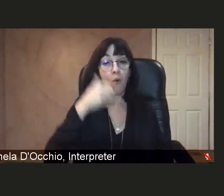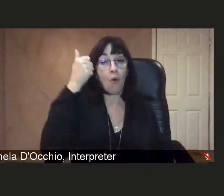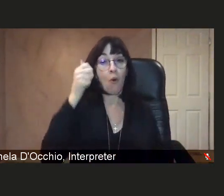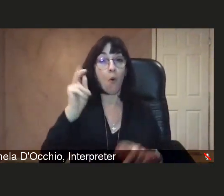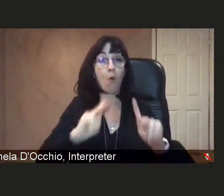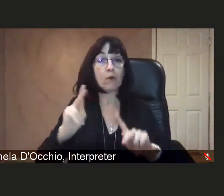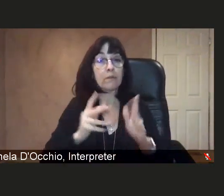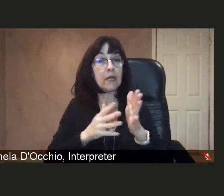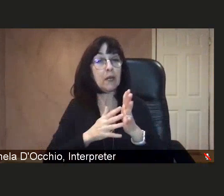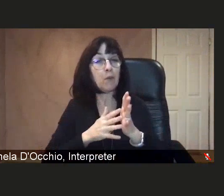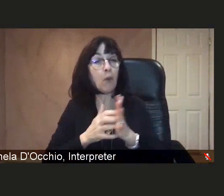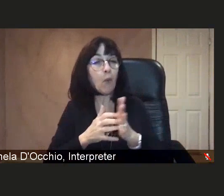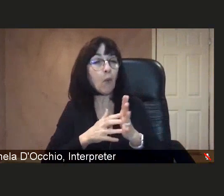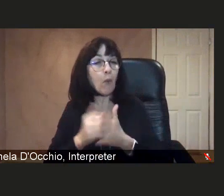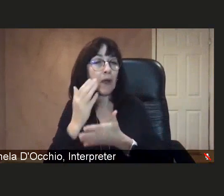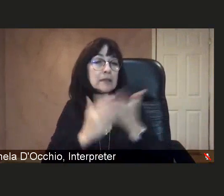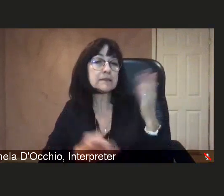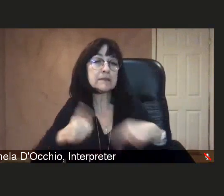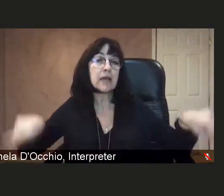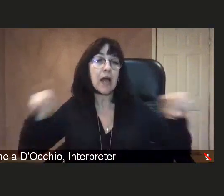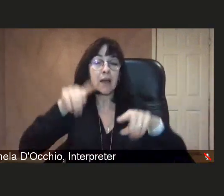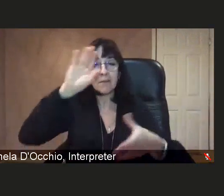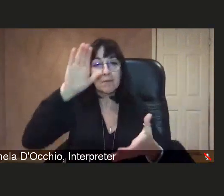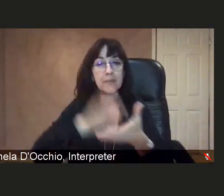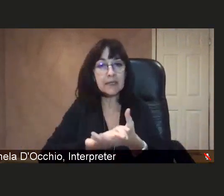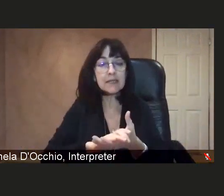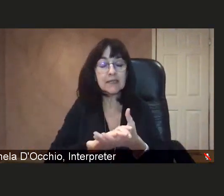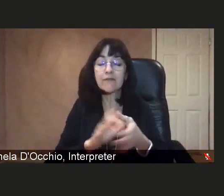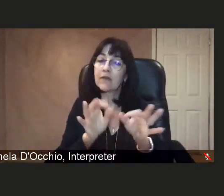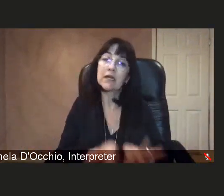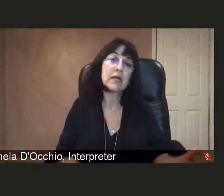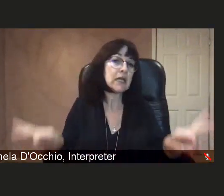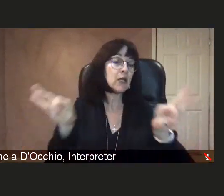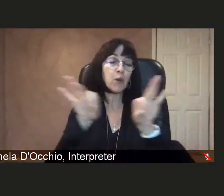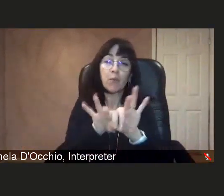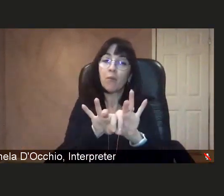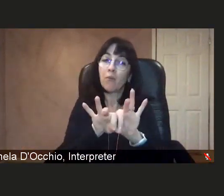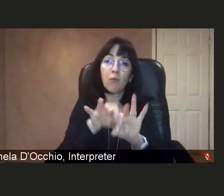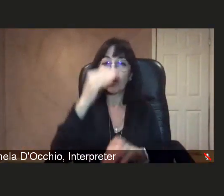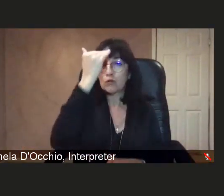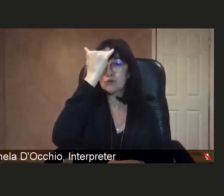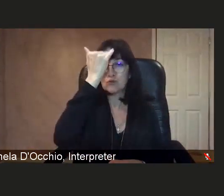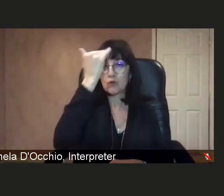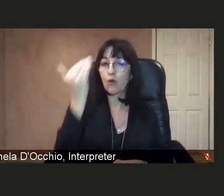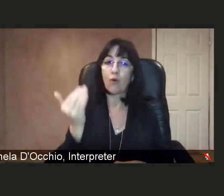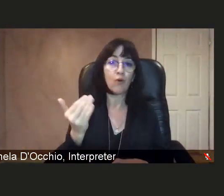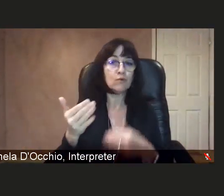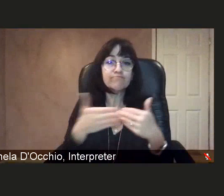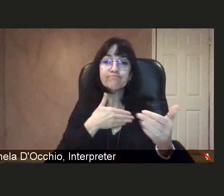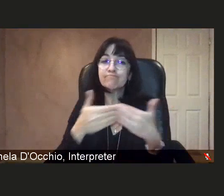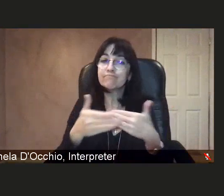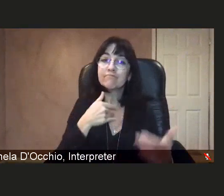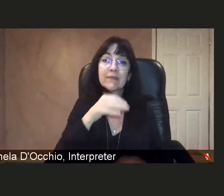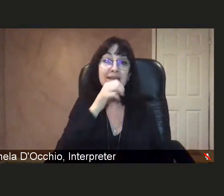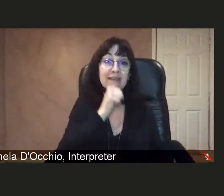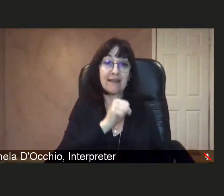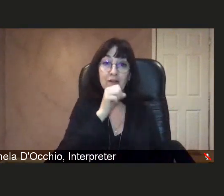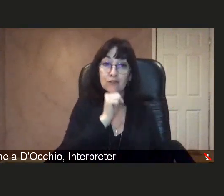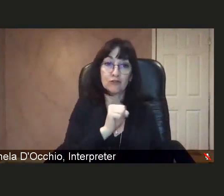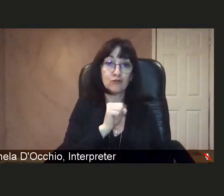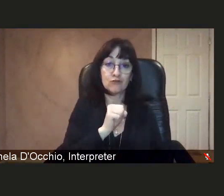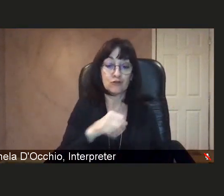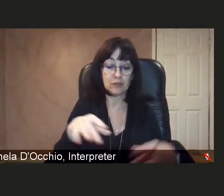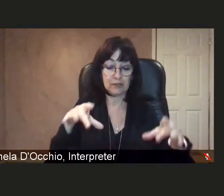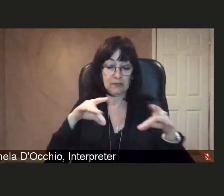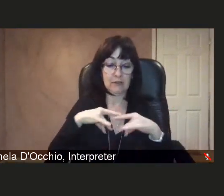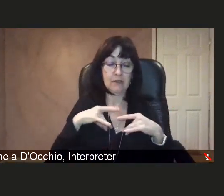is that it's important to note that everyone who becomes infected, no matter what age, does not mean that they are going to become critically ill from